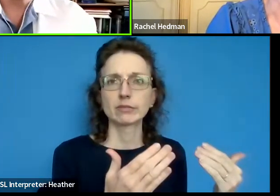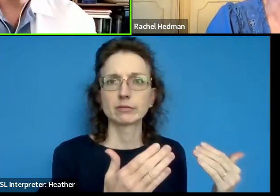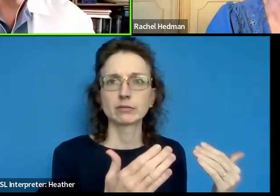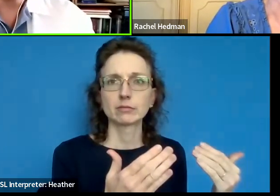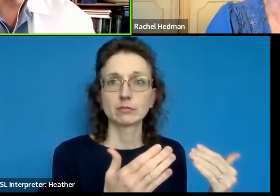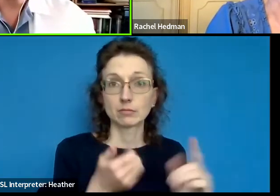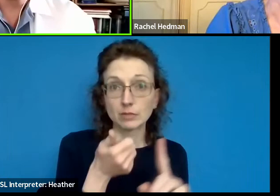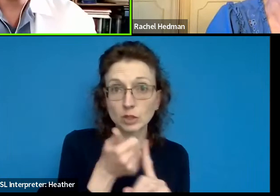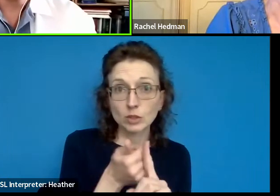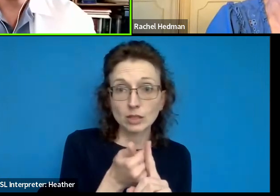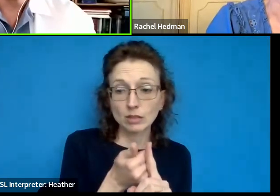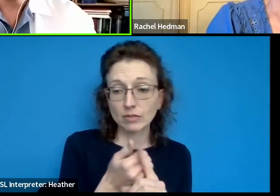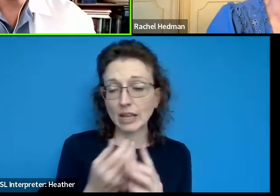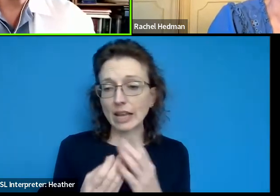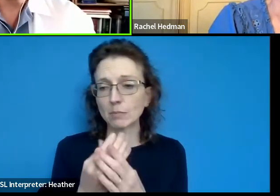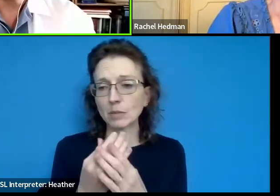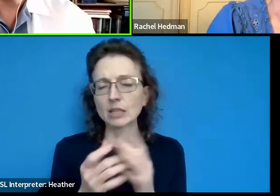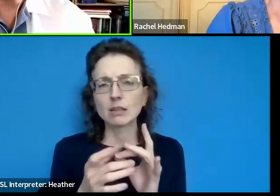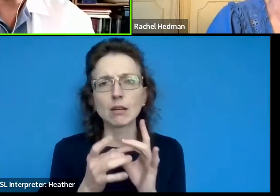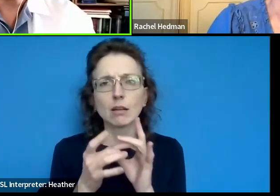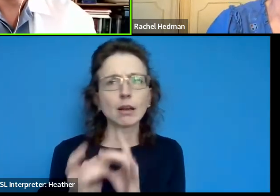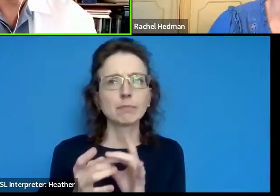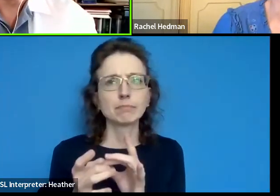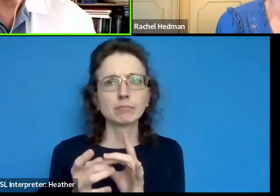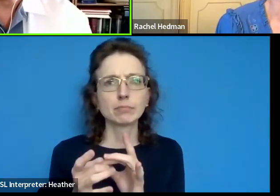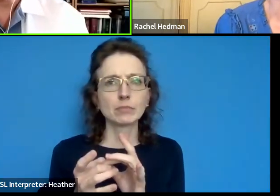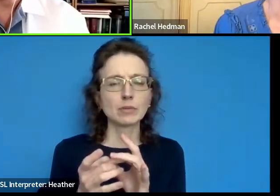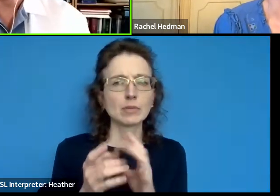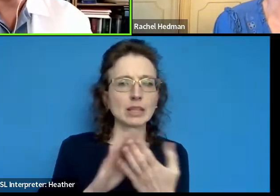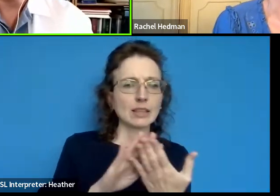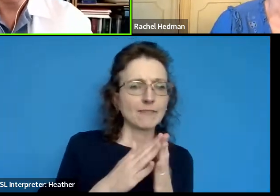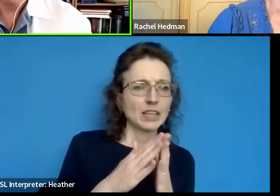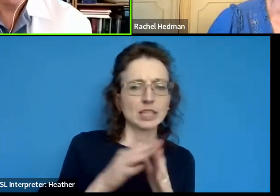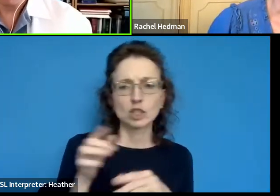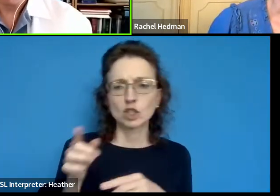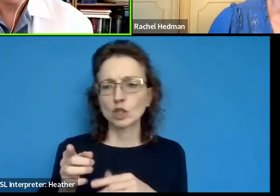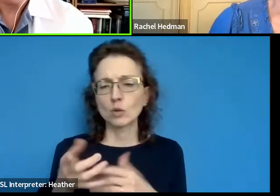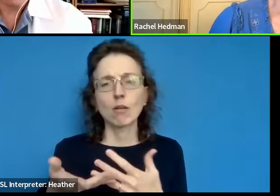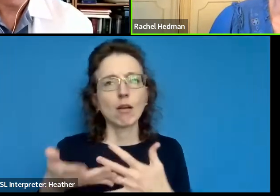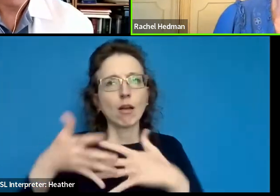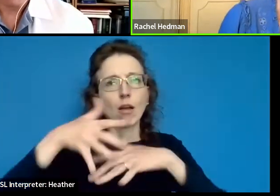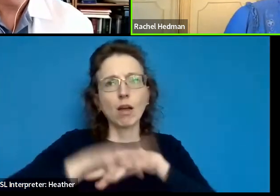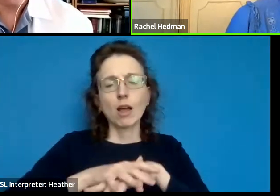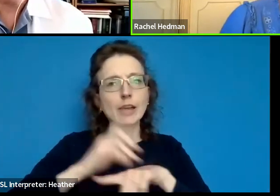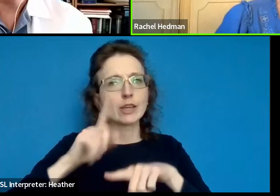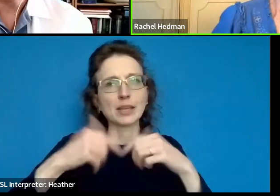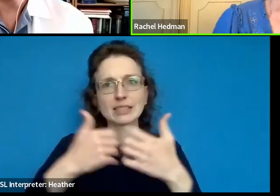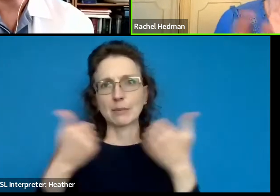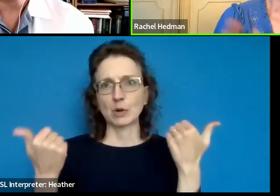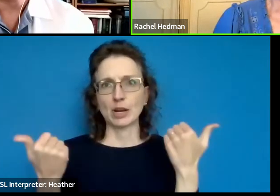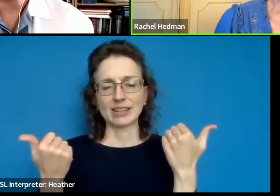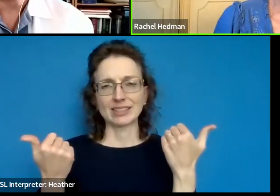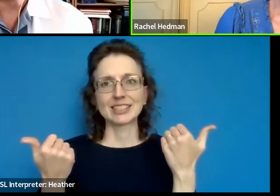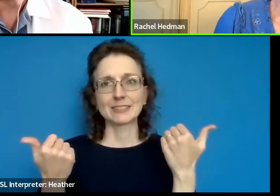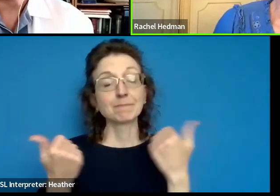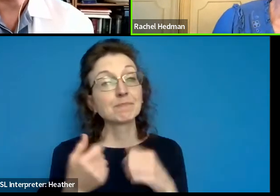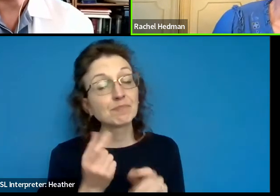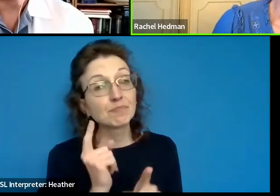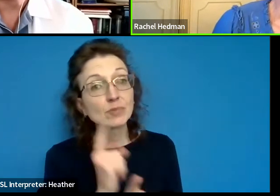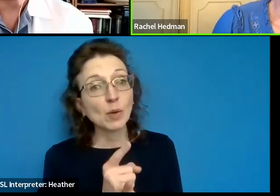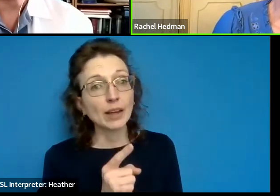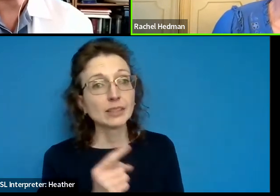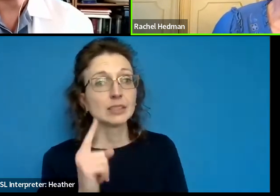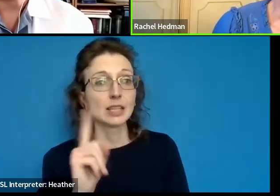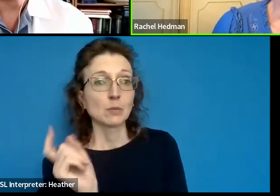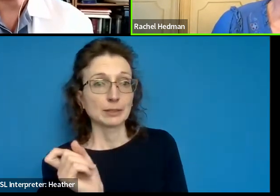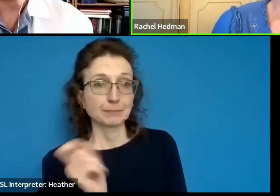those plants are one. You're the village and the village is you and so forth, right? Right. Yeah. Well, and so someone's asking, do